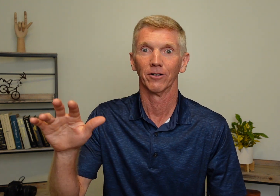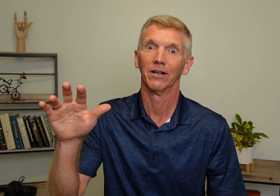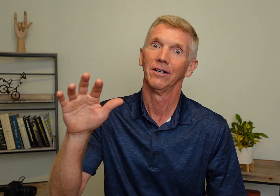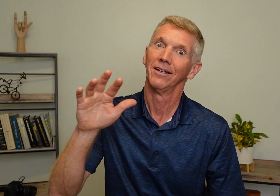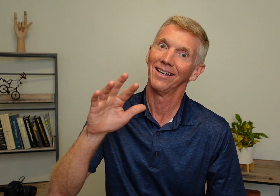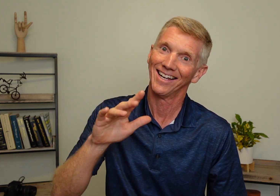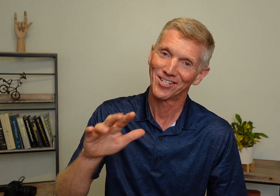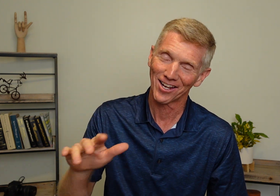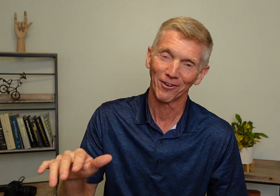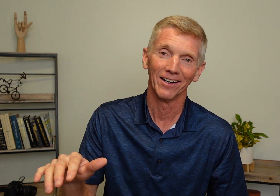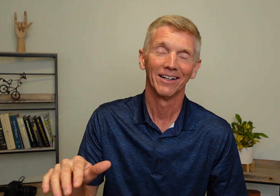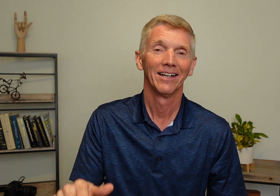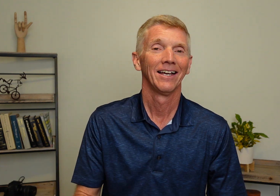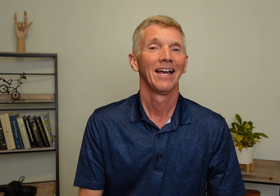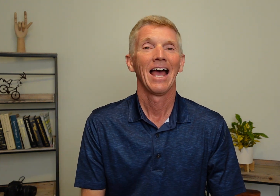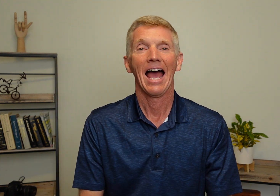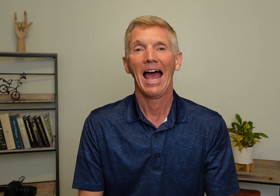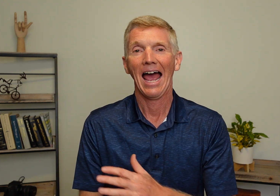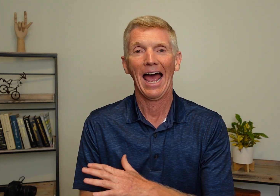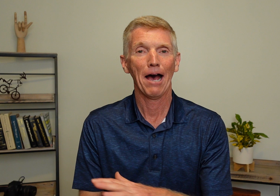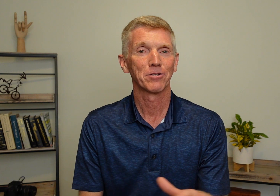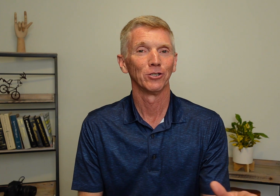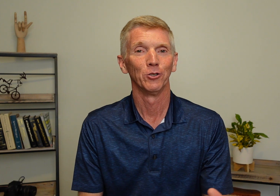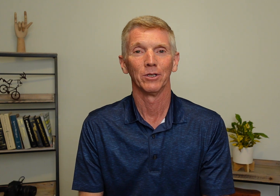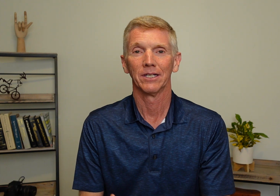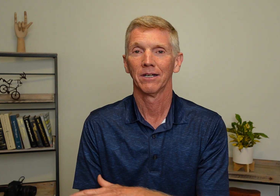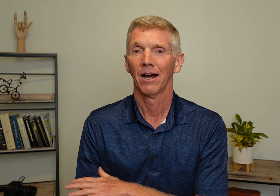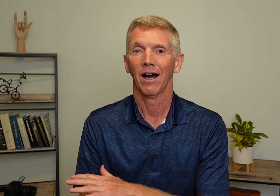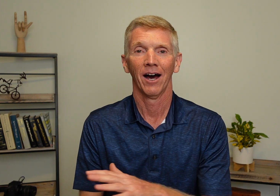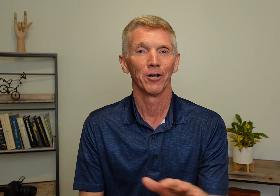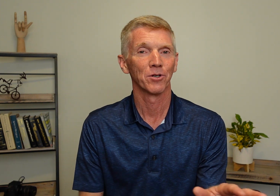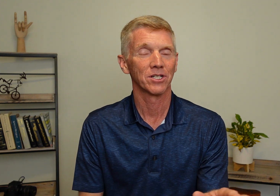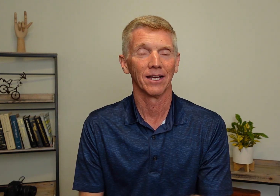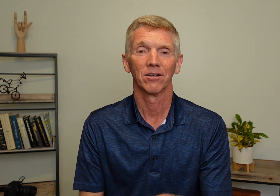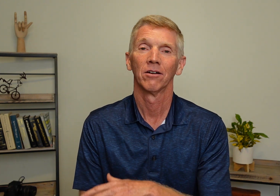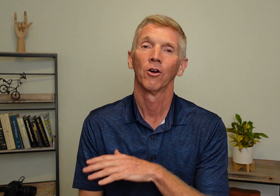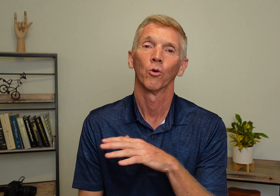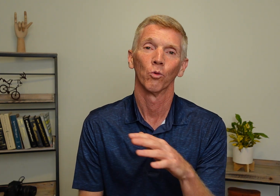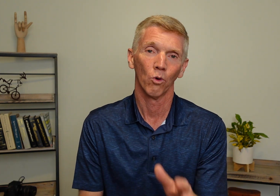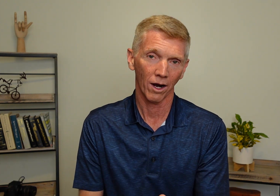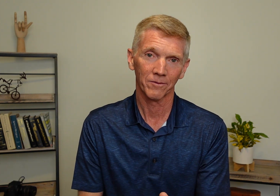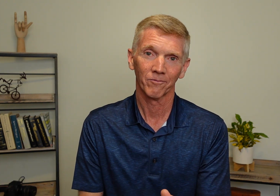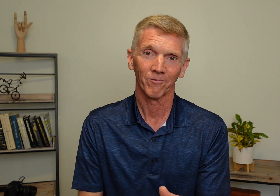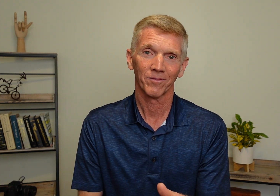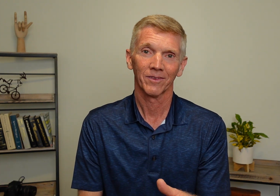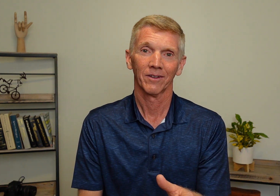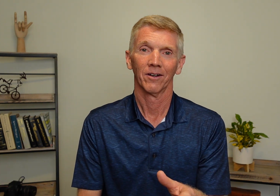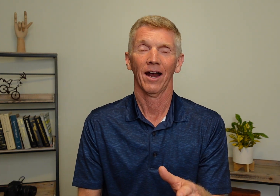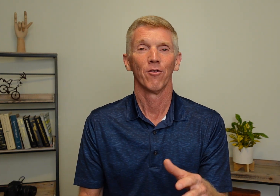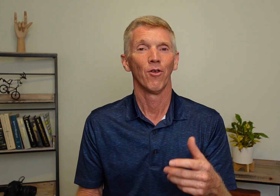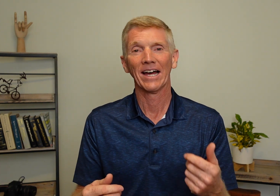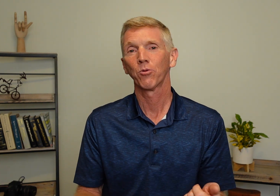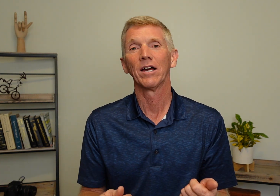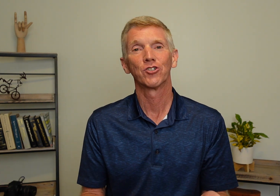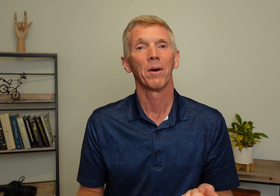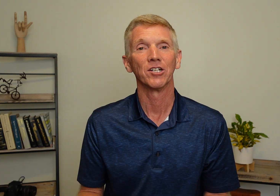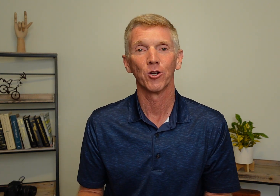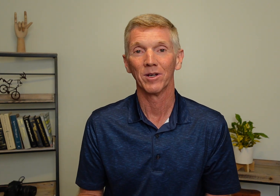etc., etc. Absolutely 100% wrong. All right, that's why so many students